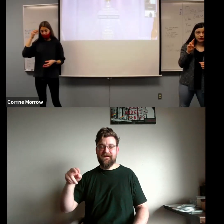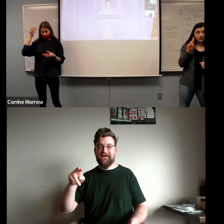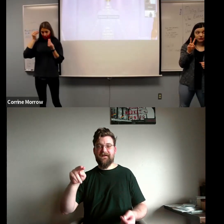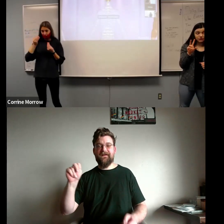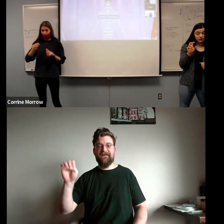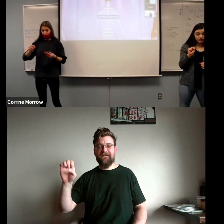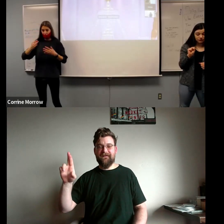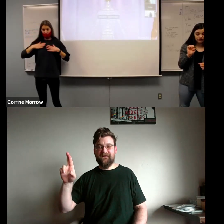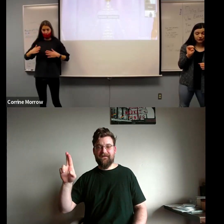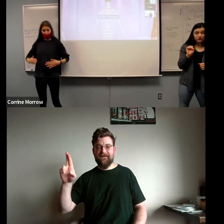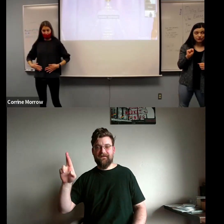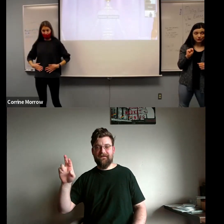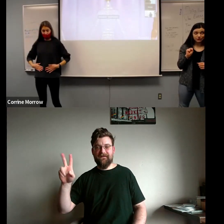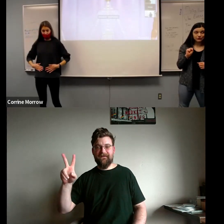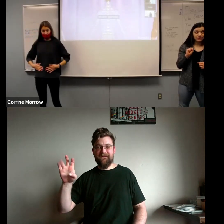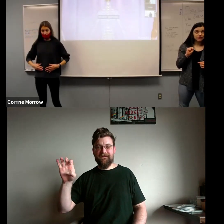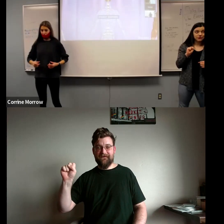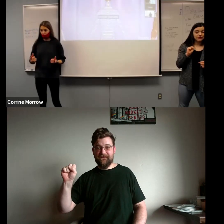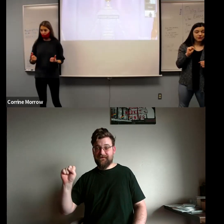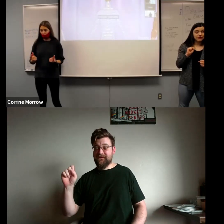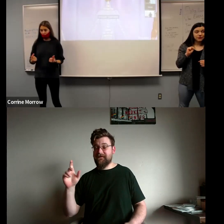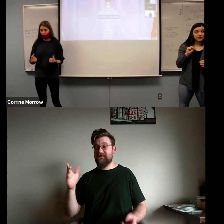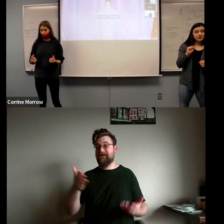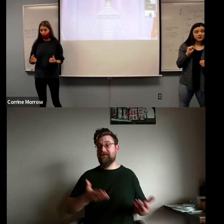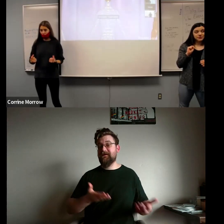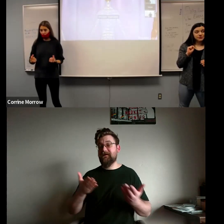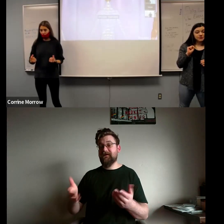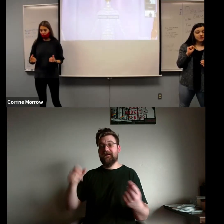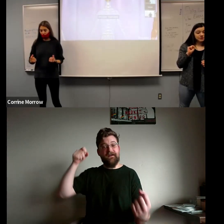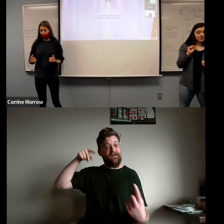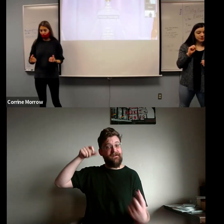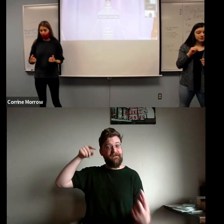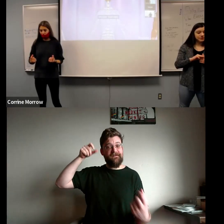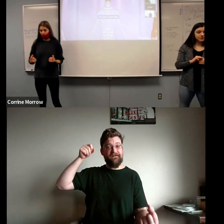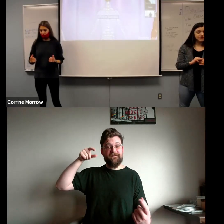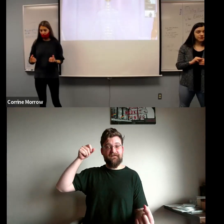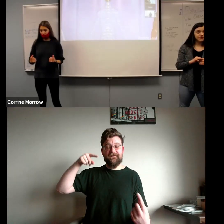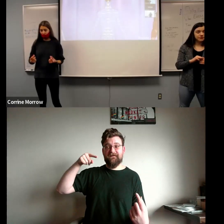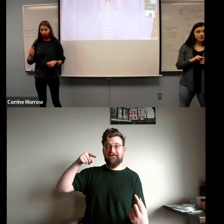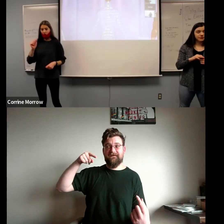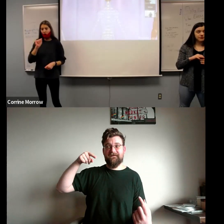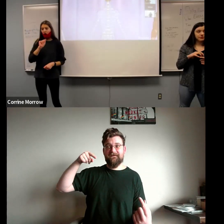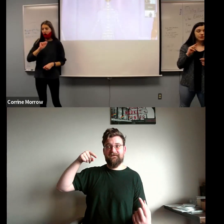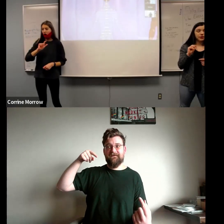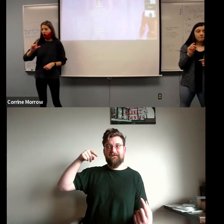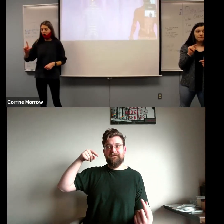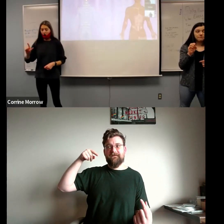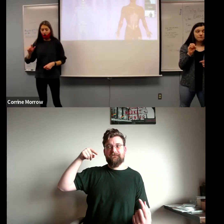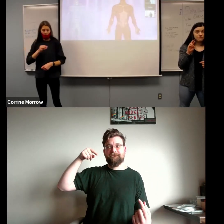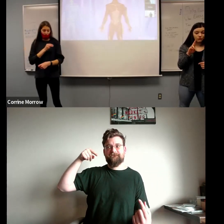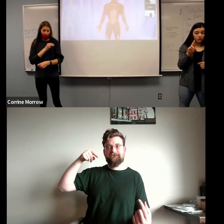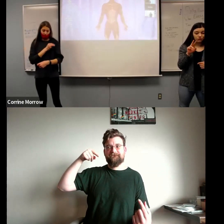carry messages from the brain to all the muscles and glands in your body. Exactly.